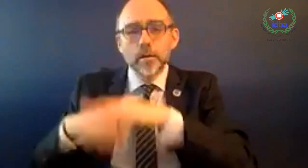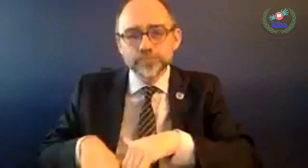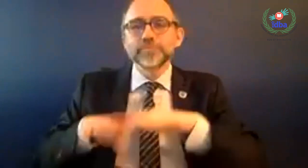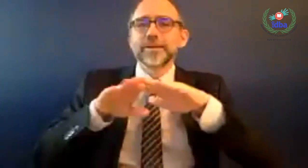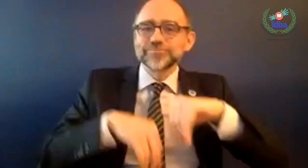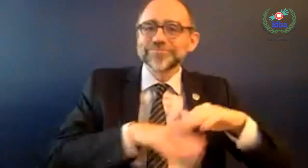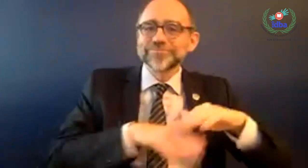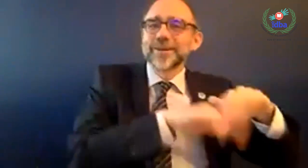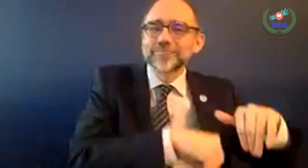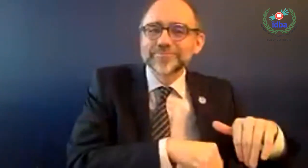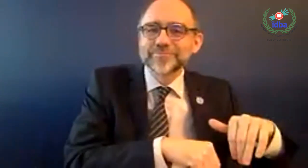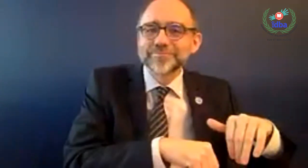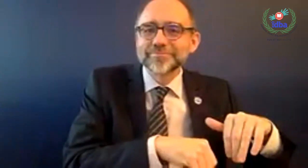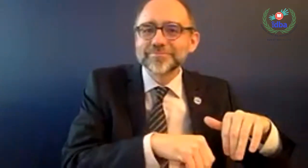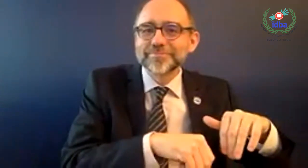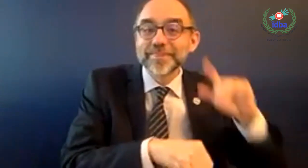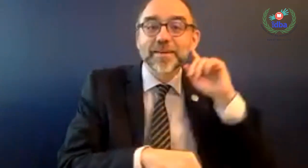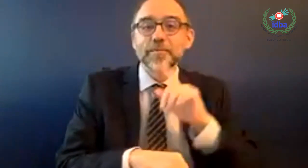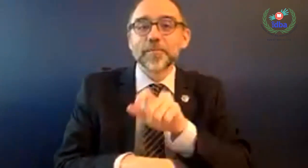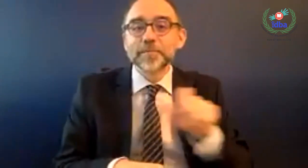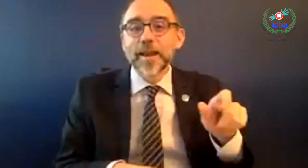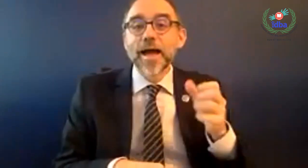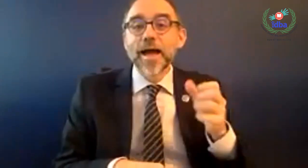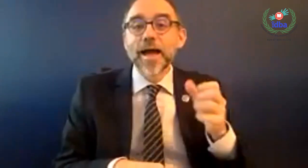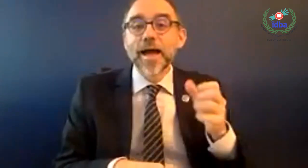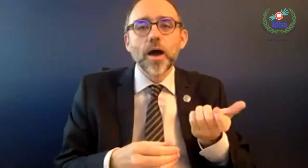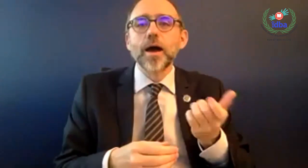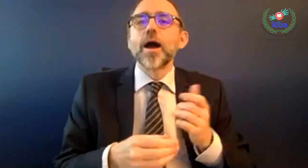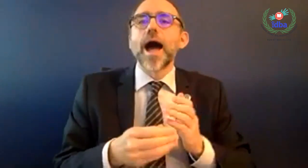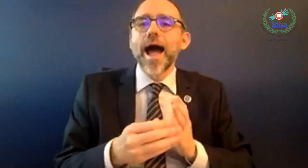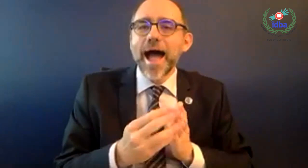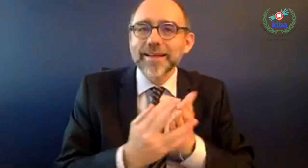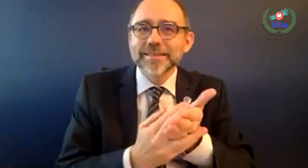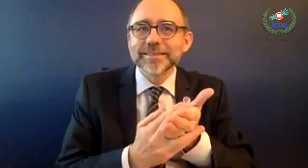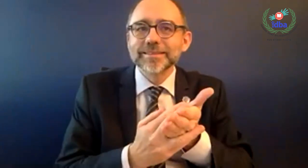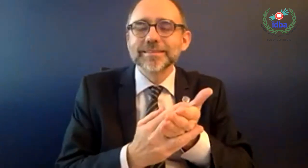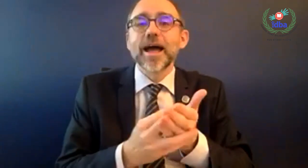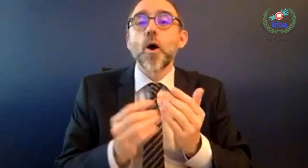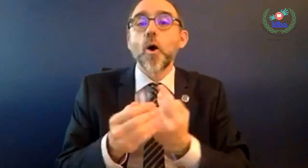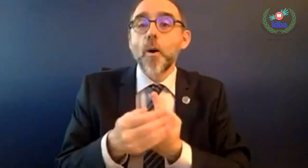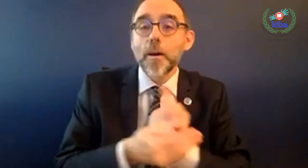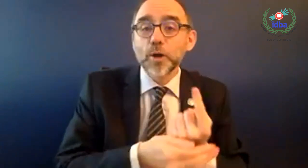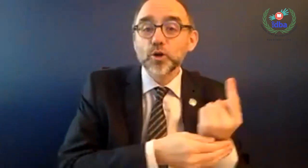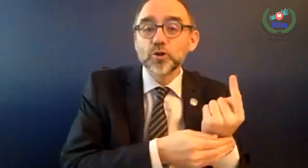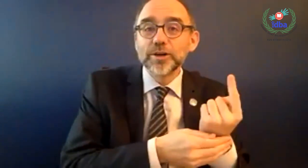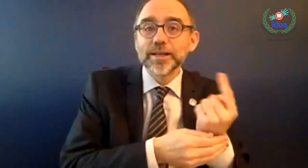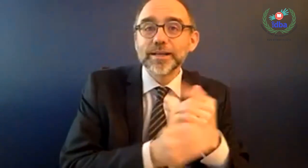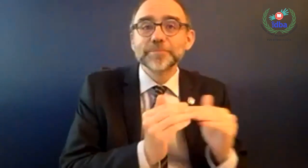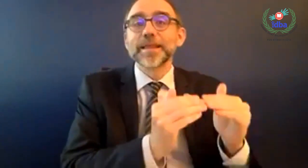barrier in deaf person's life. So to remove the barriers, such kind of barriers, and to really have access, complete access